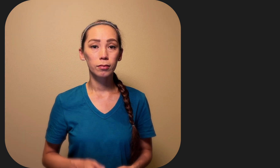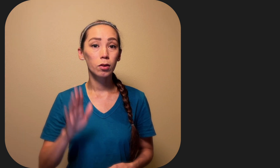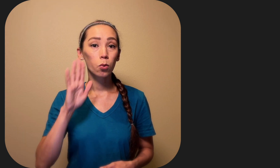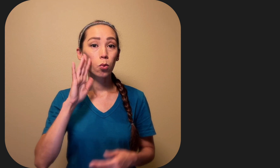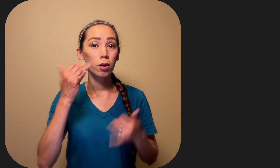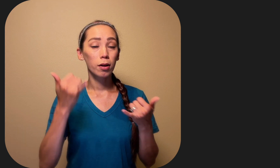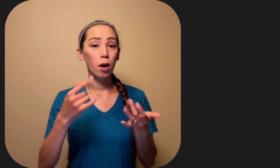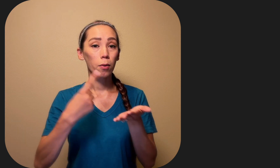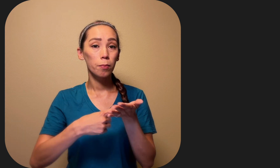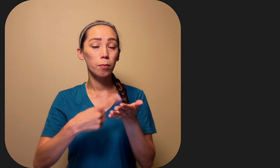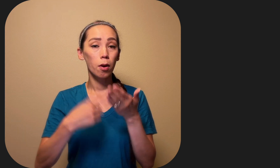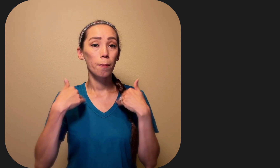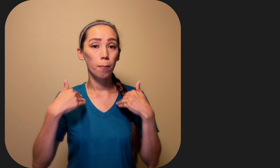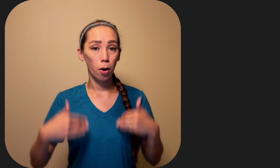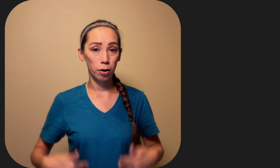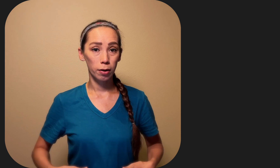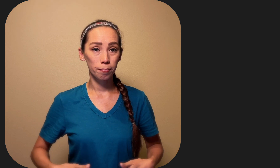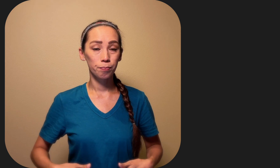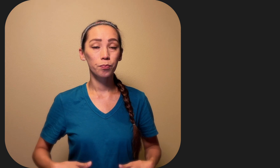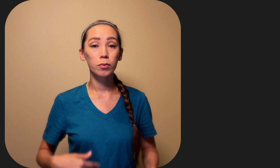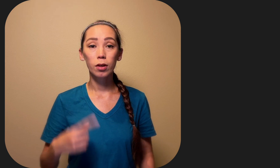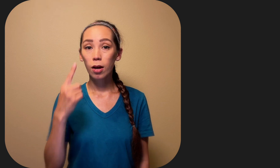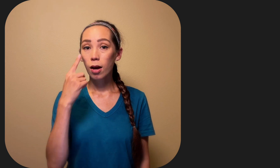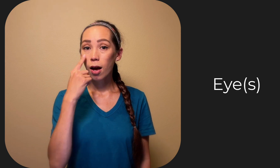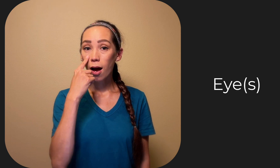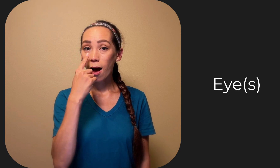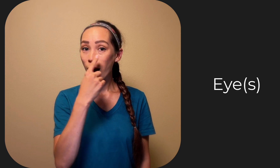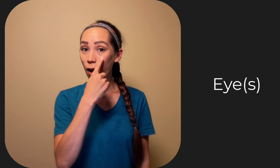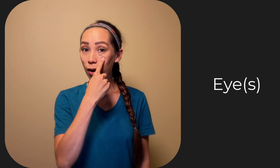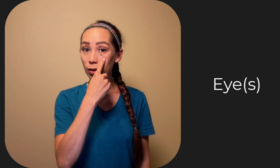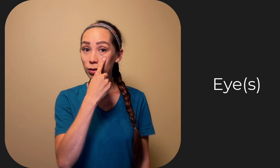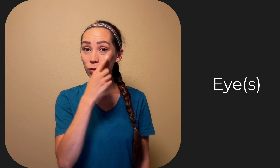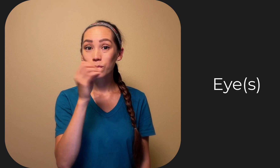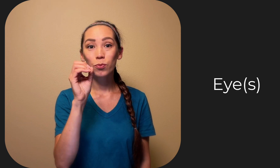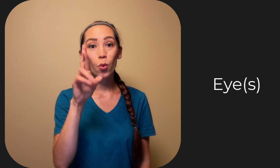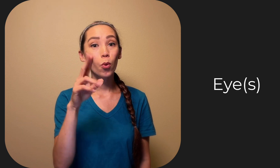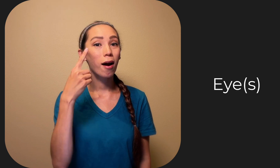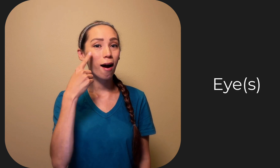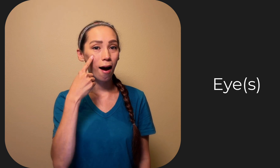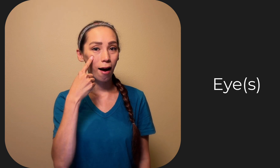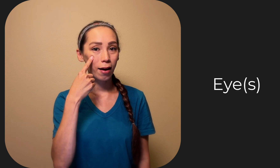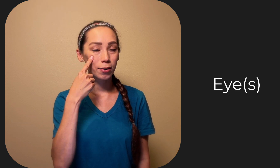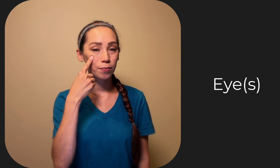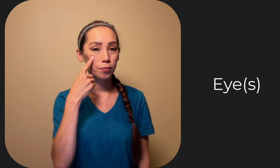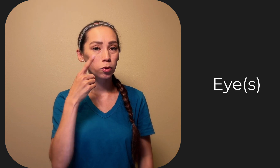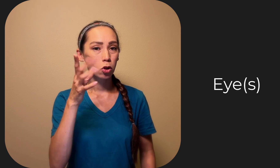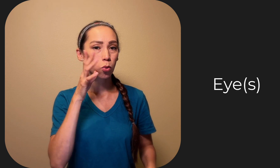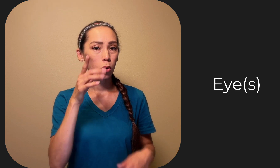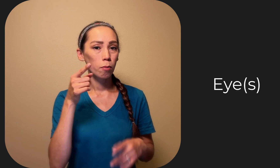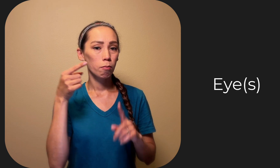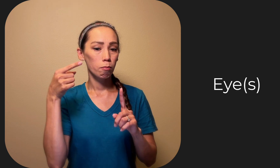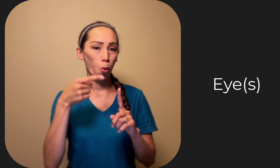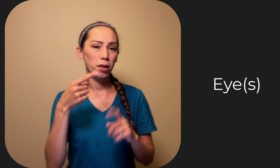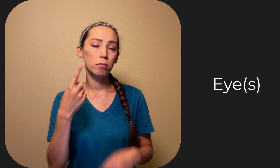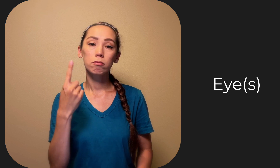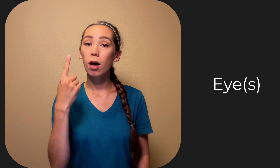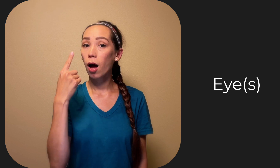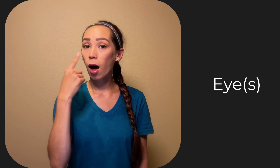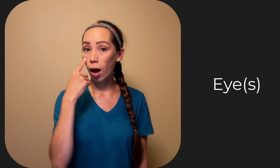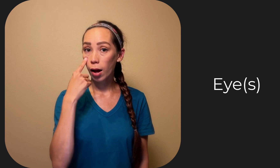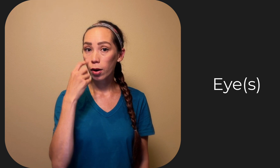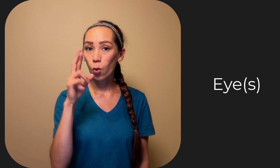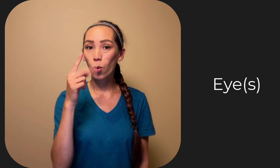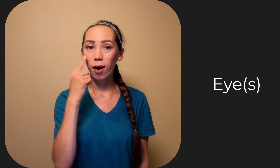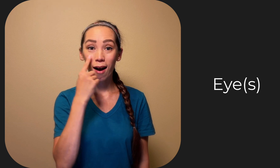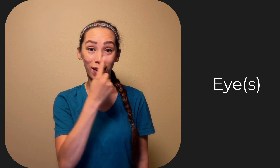We're going to go over body parts. Eyes or eye. You would sign with your one hand shape. You would point eye